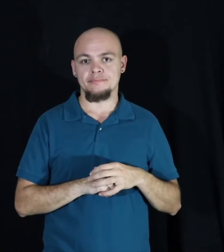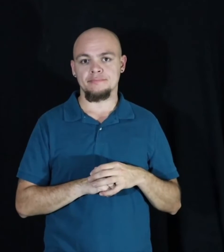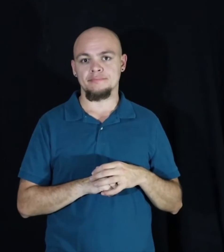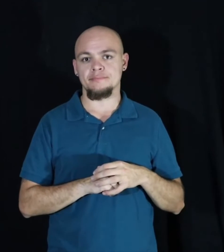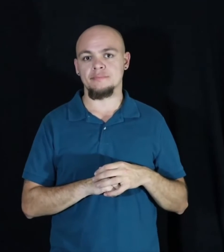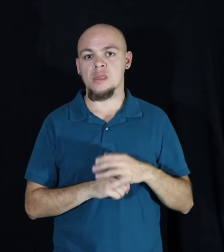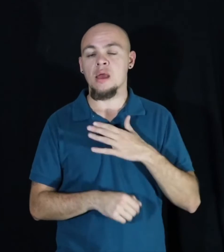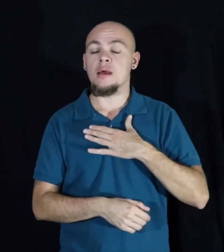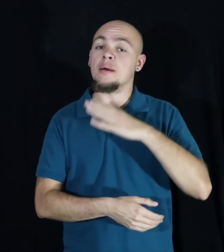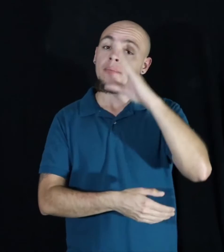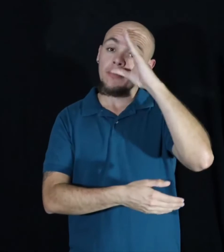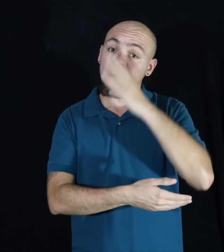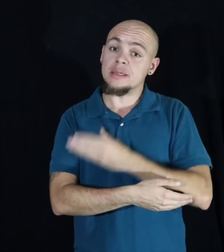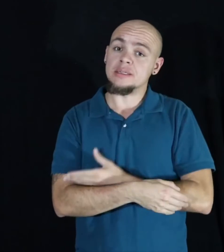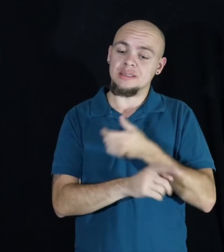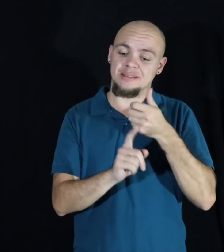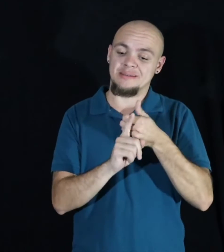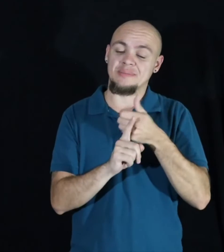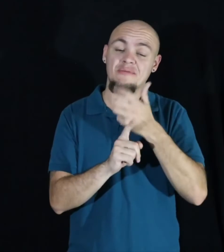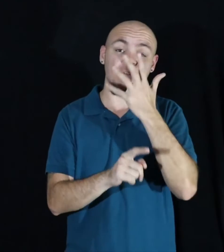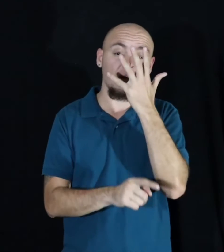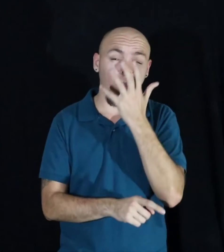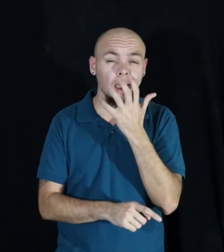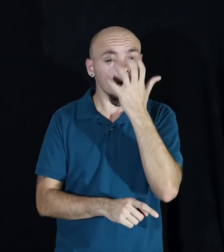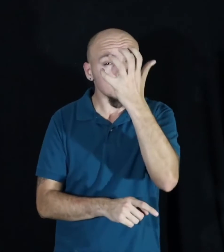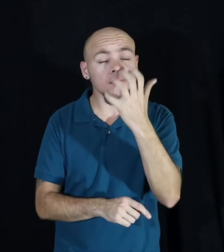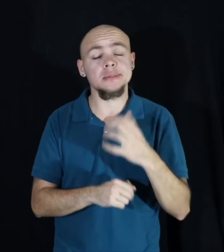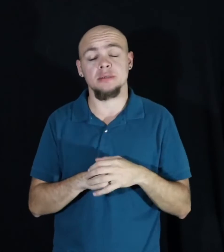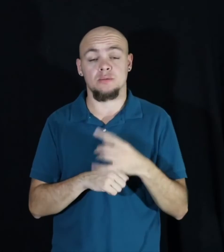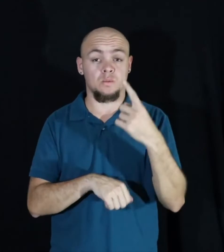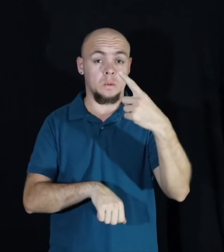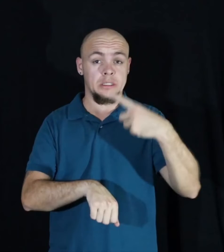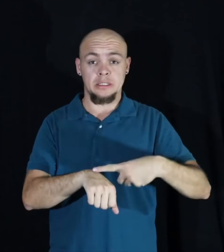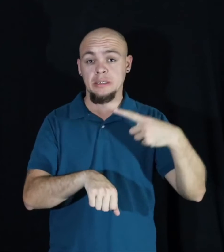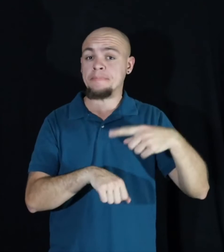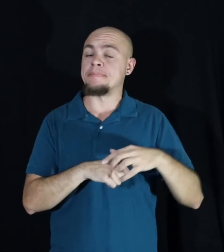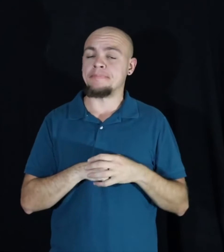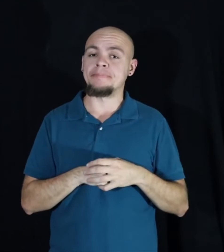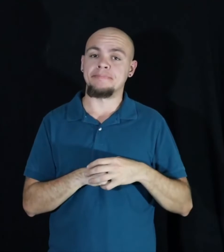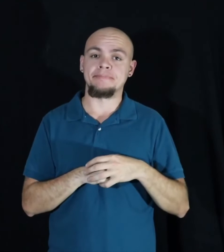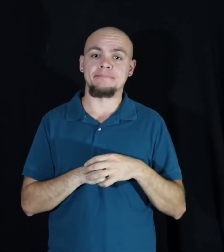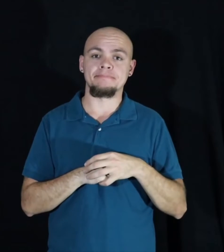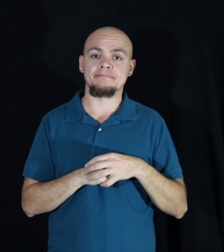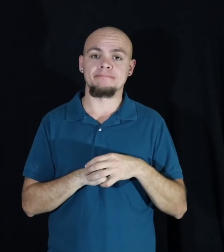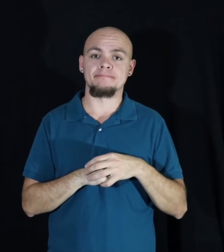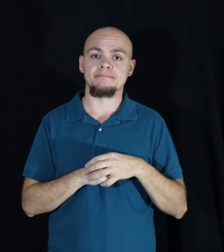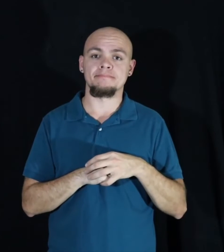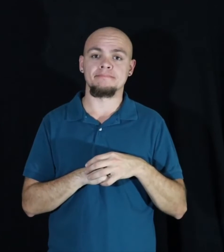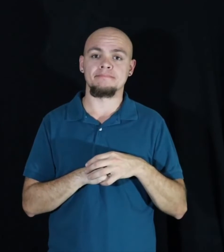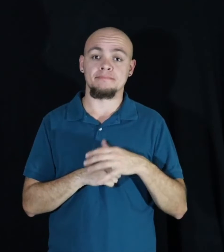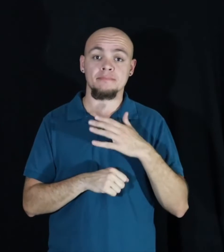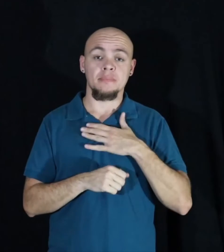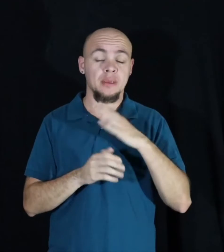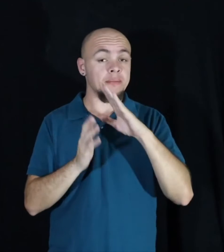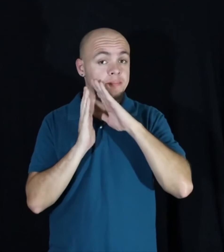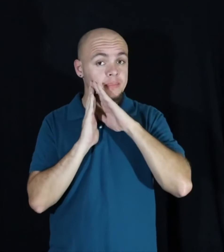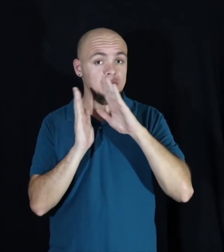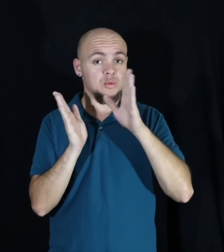My son got so angry with me one time that he went into my